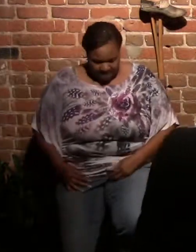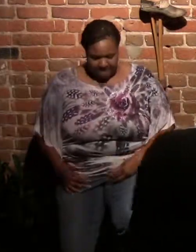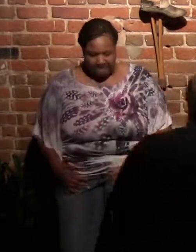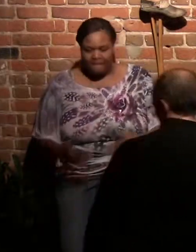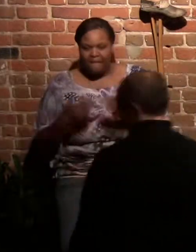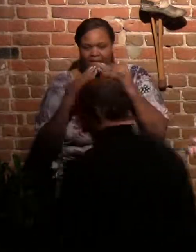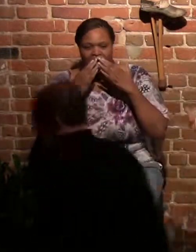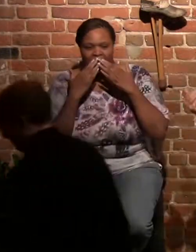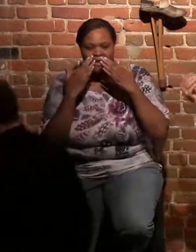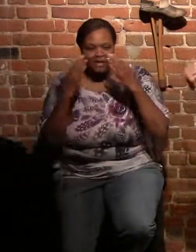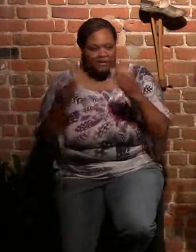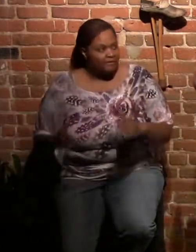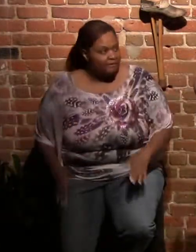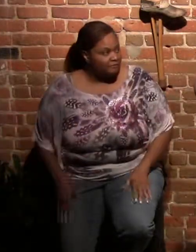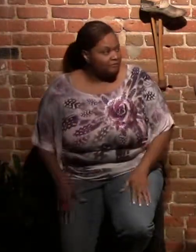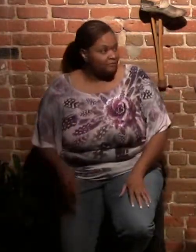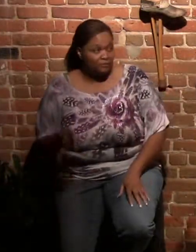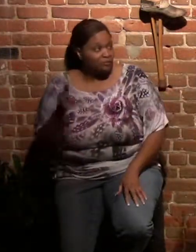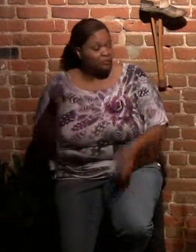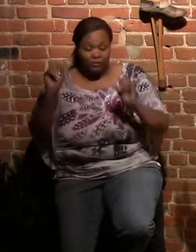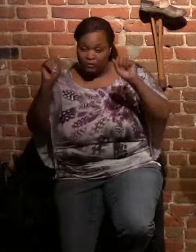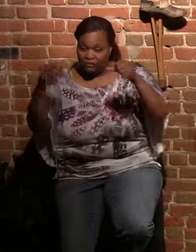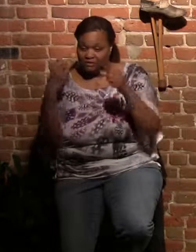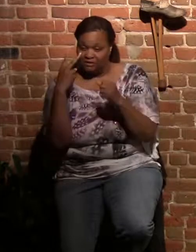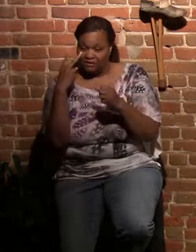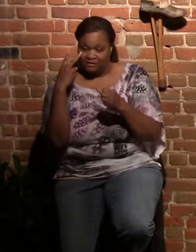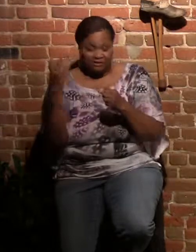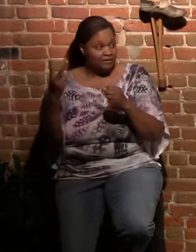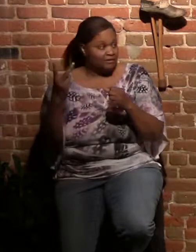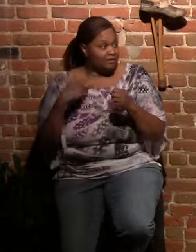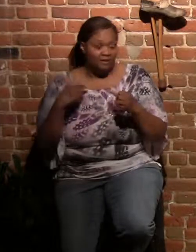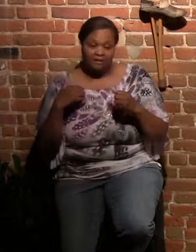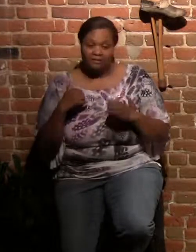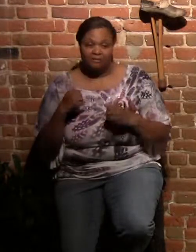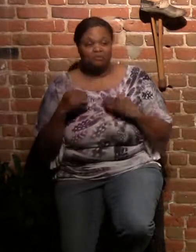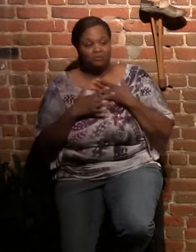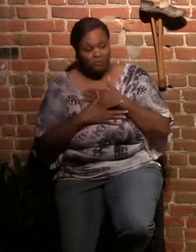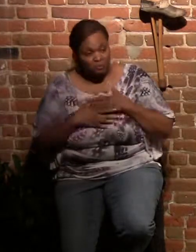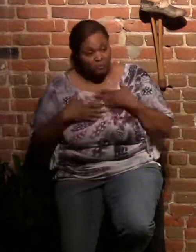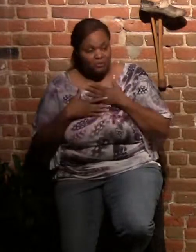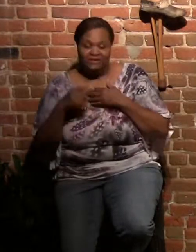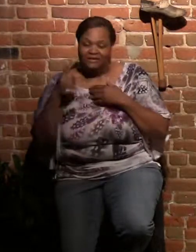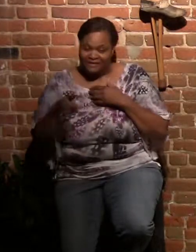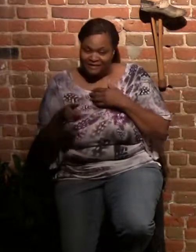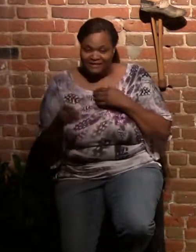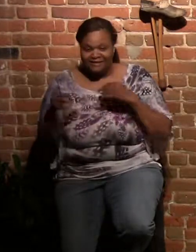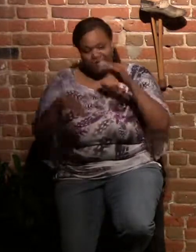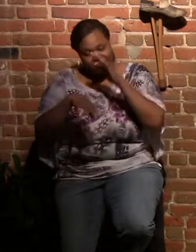Thank you so much, and as you can see, I'm very appreciative that this is broadcast on radio.